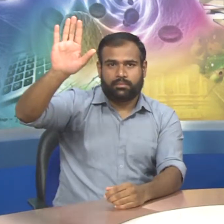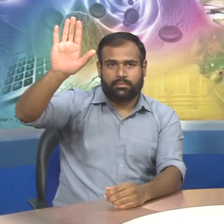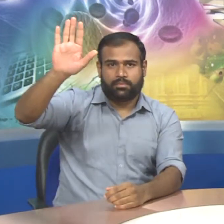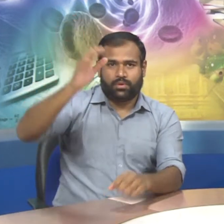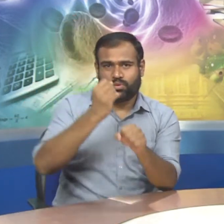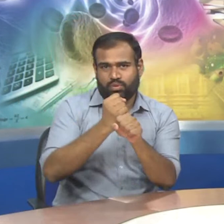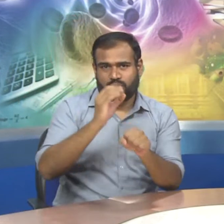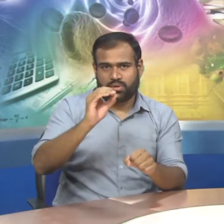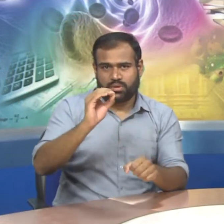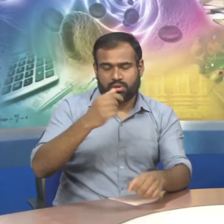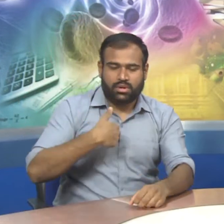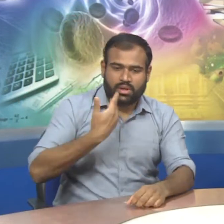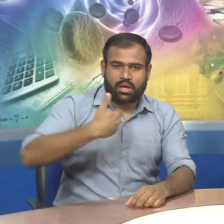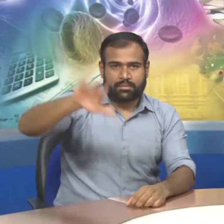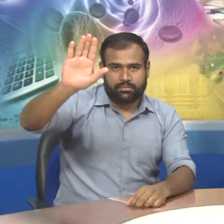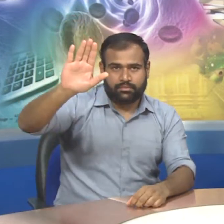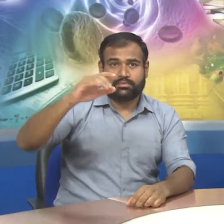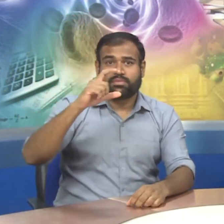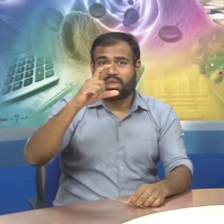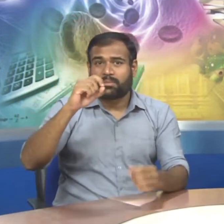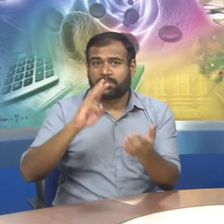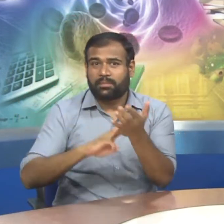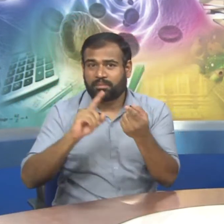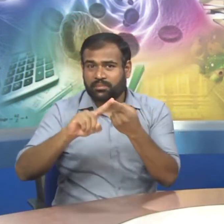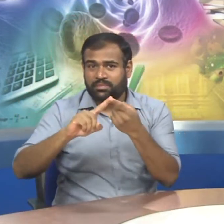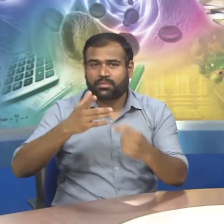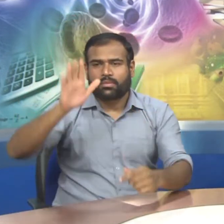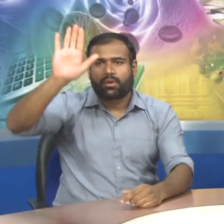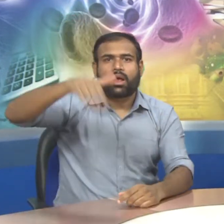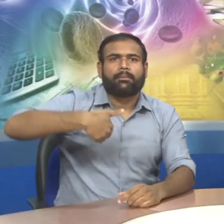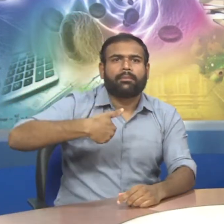Now this is go, and opposite of go is come.